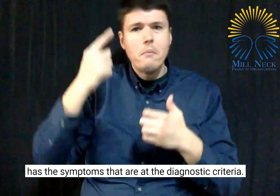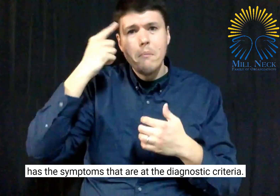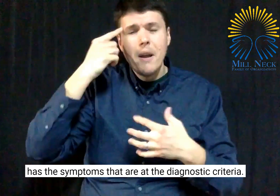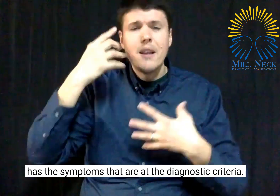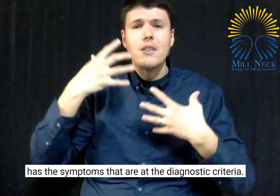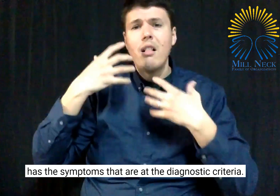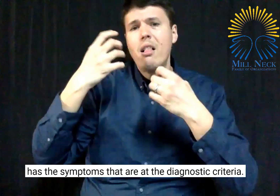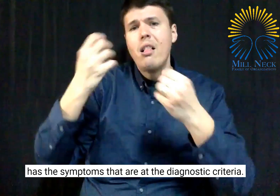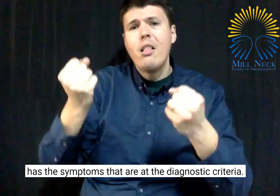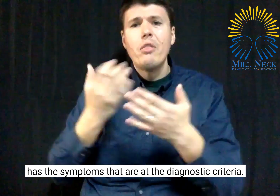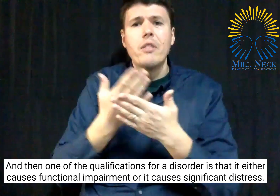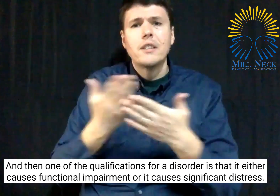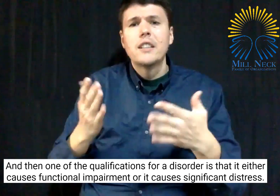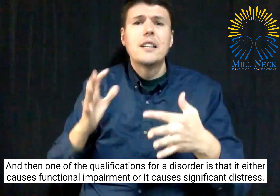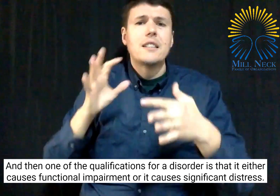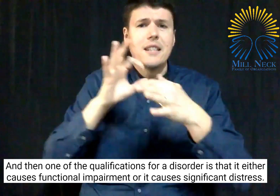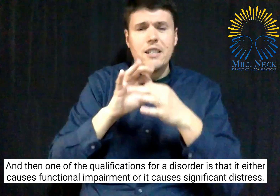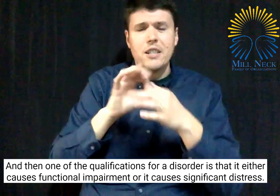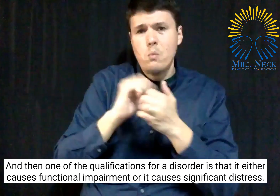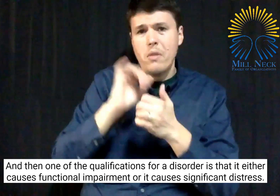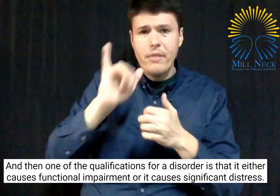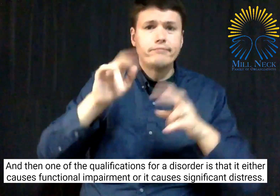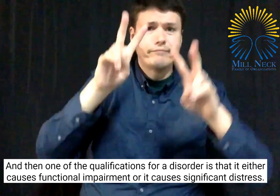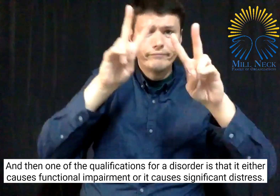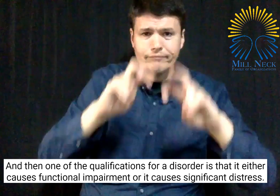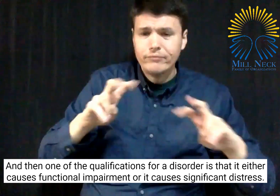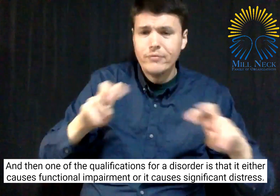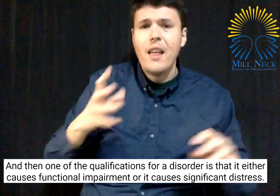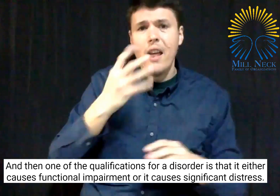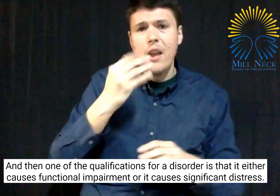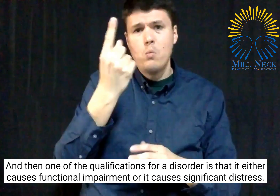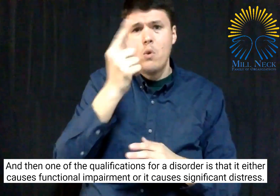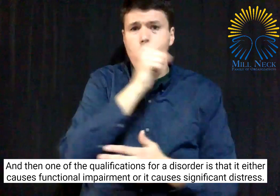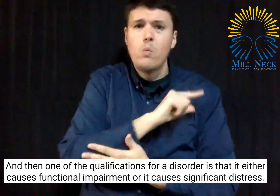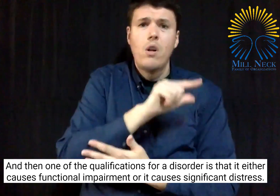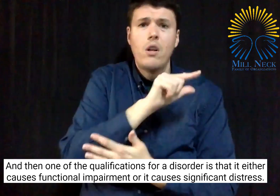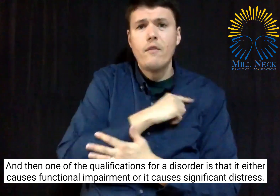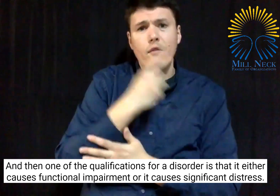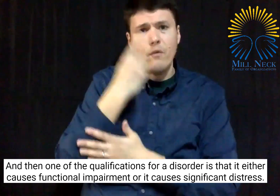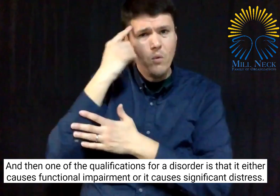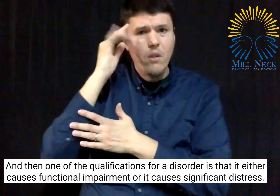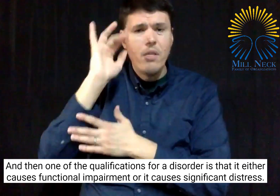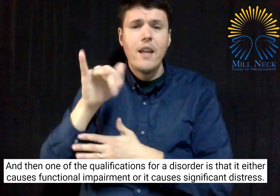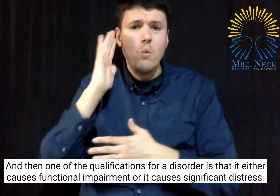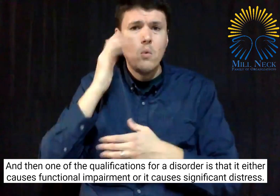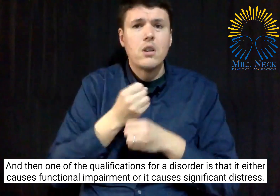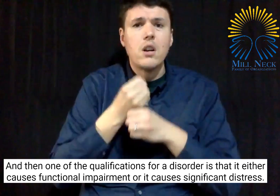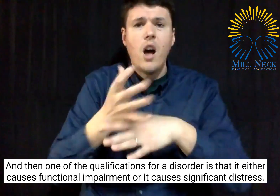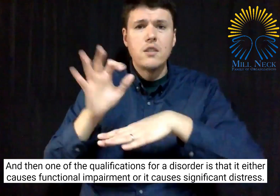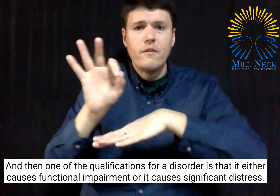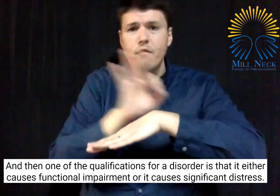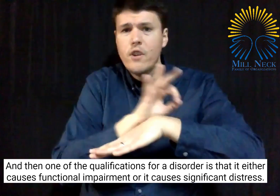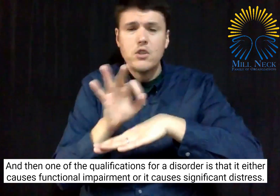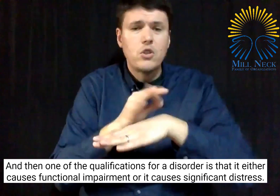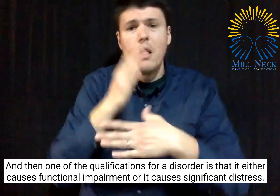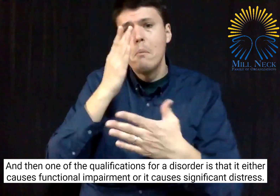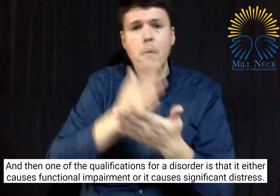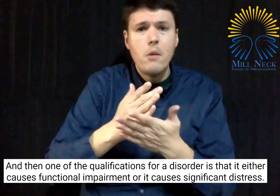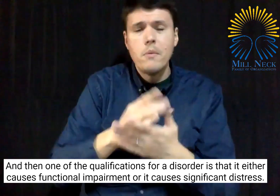diagnostic criteria. And then one of the qualifications for a disorder is that it either causes functional impairment or it causes